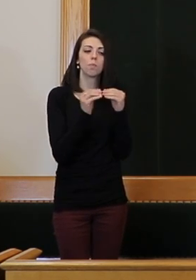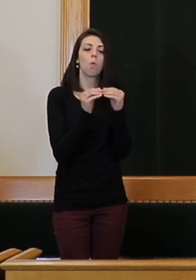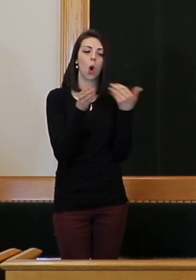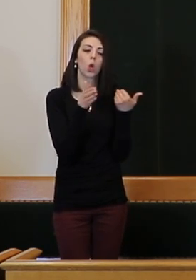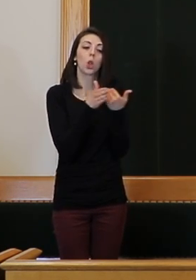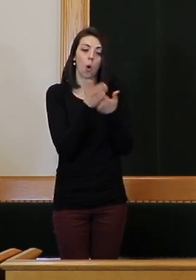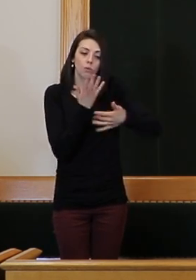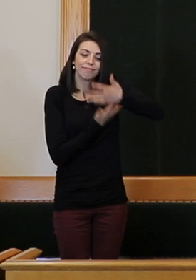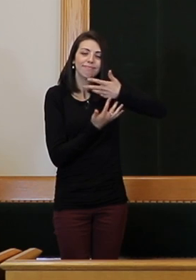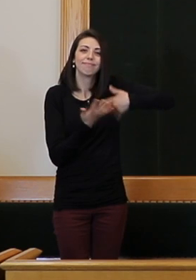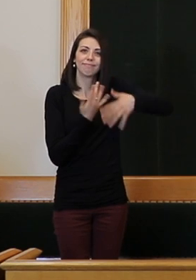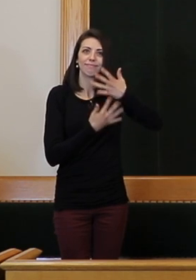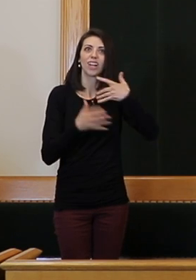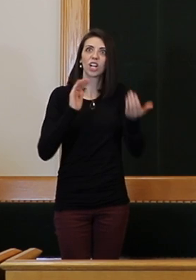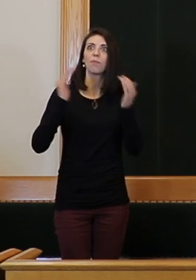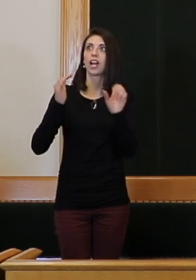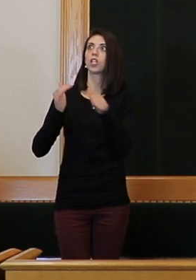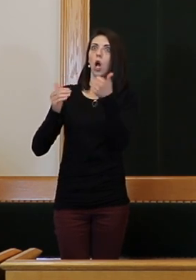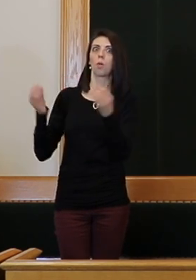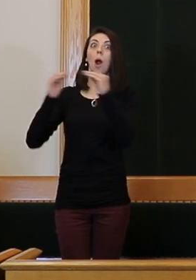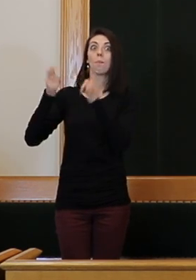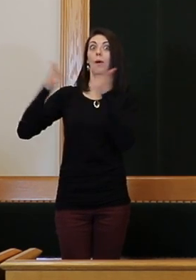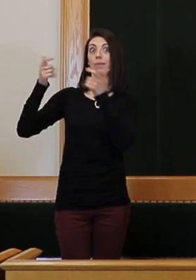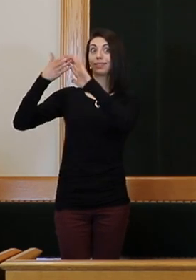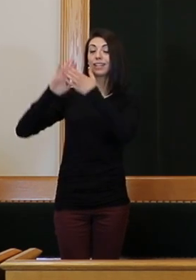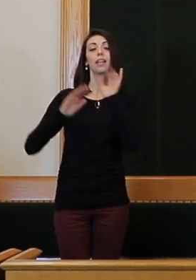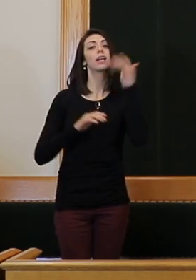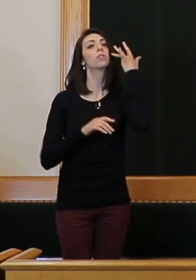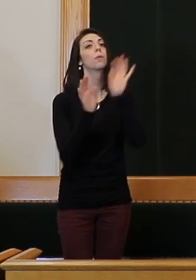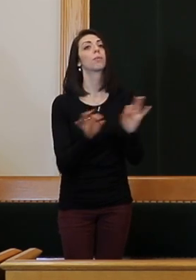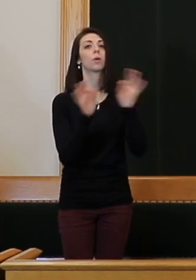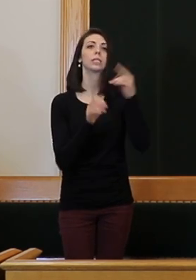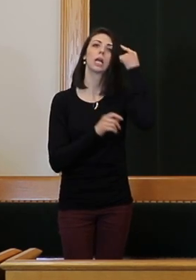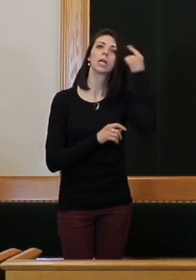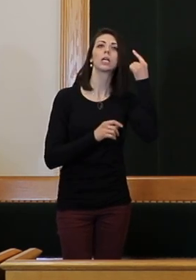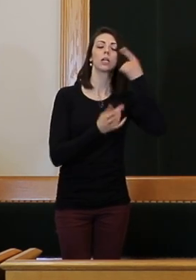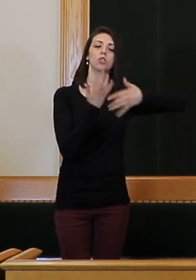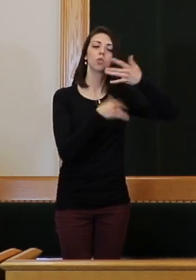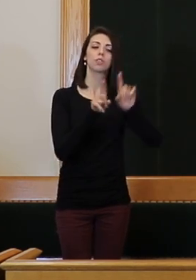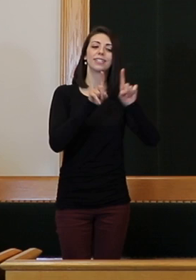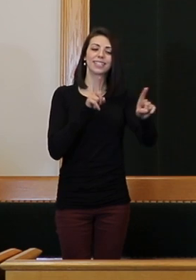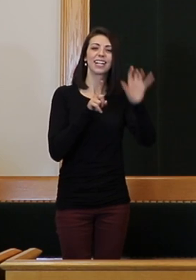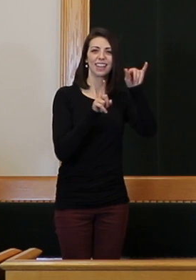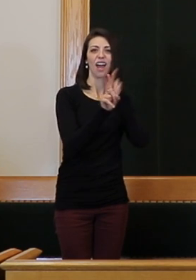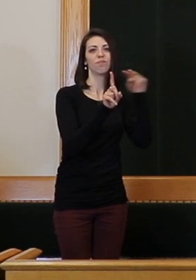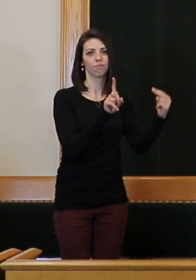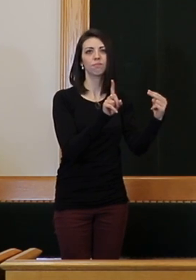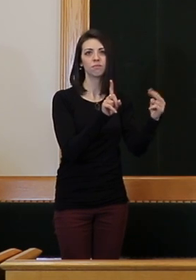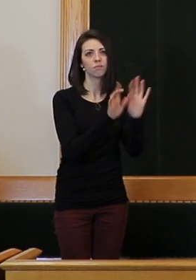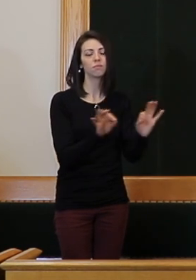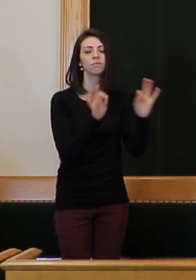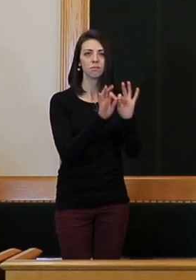in nature than larger communities. And that's why it is so important to think of social distancing in those terms, and understand that it